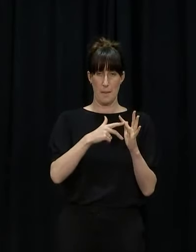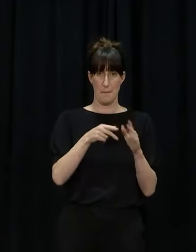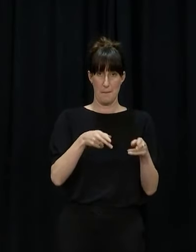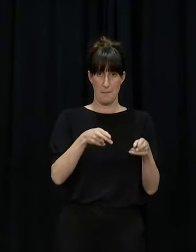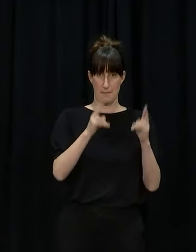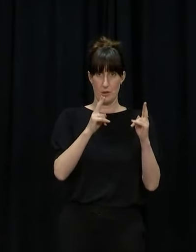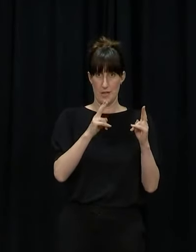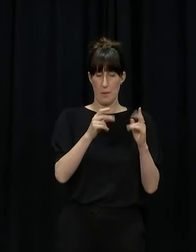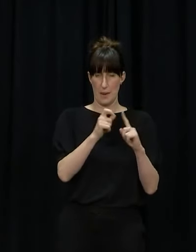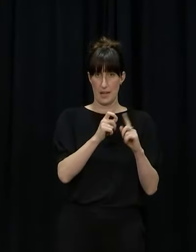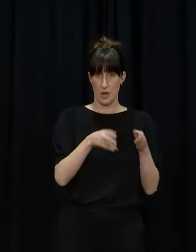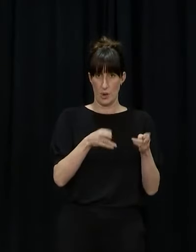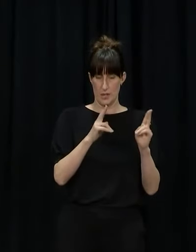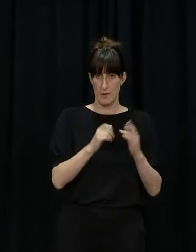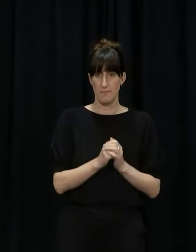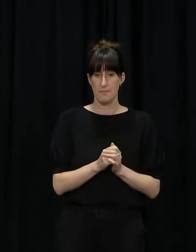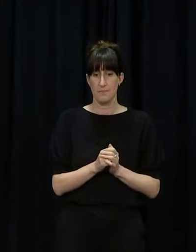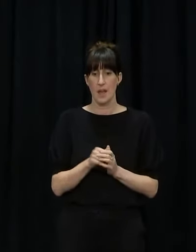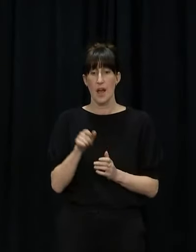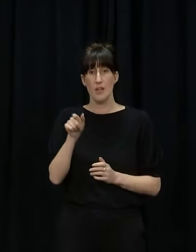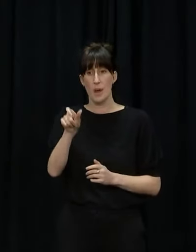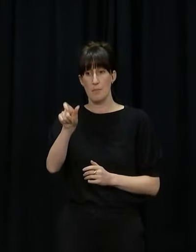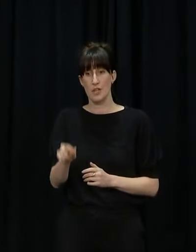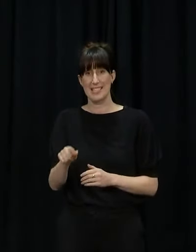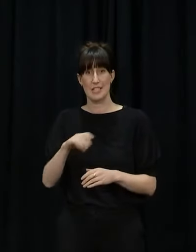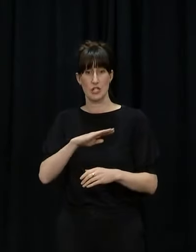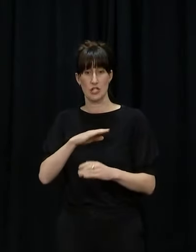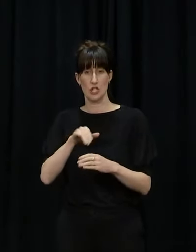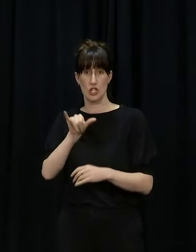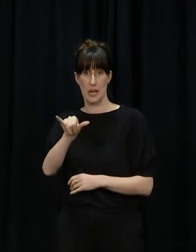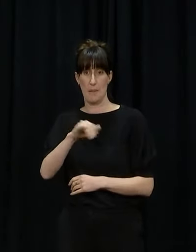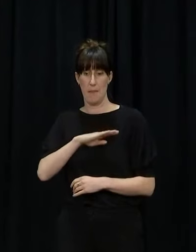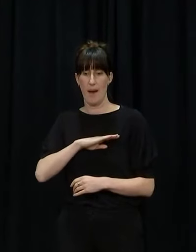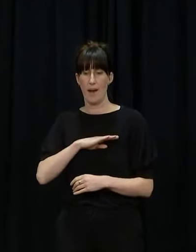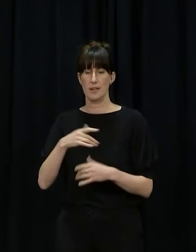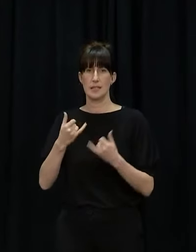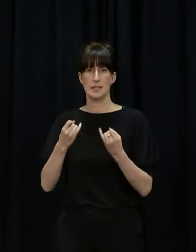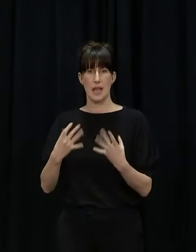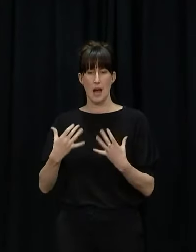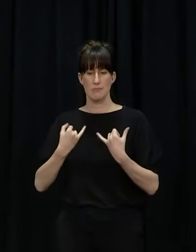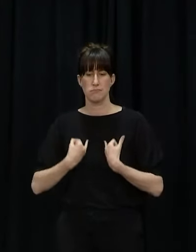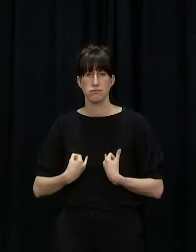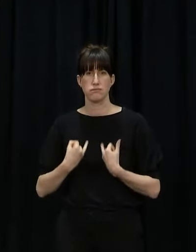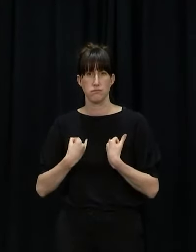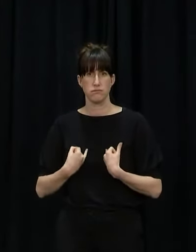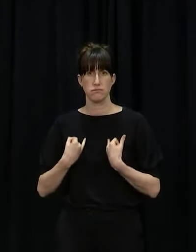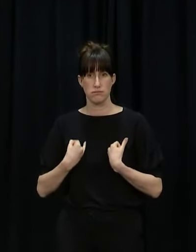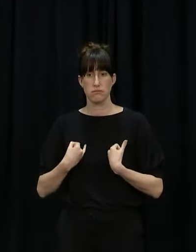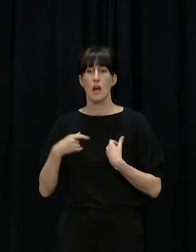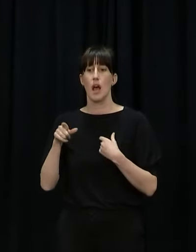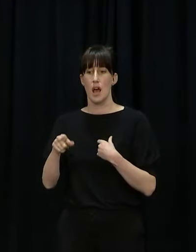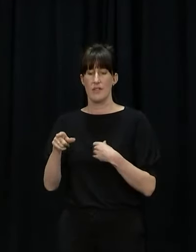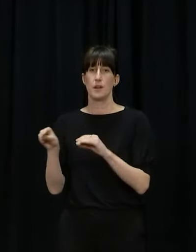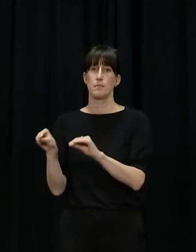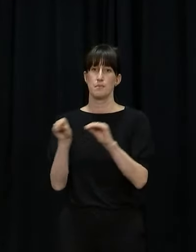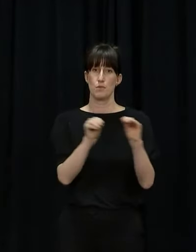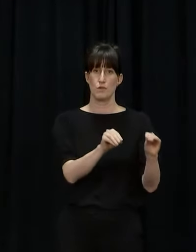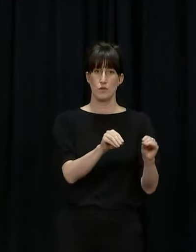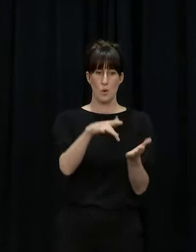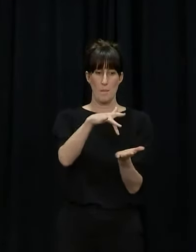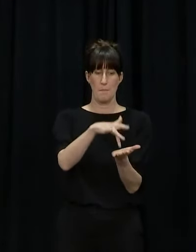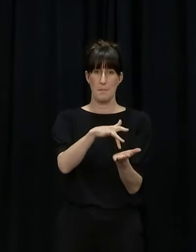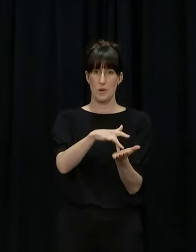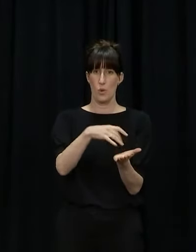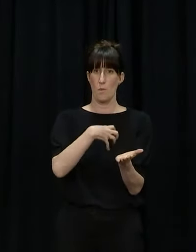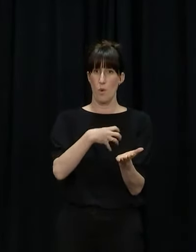to Middlemore Hospital on the 16th of August. What this information tells us is that